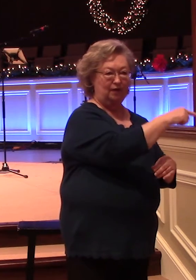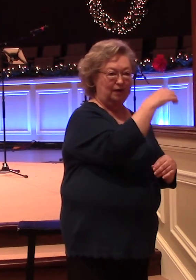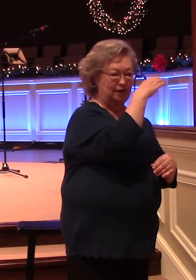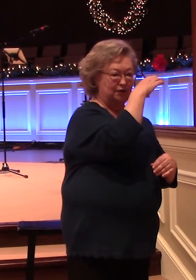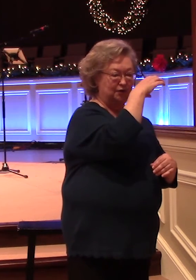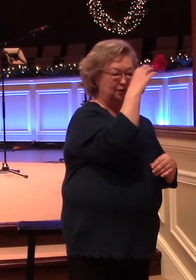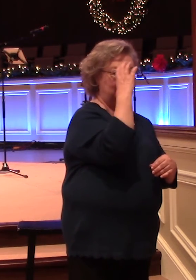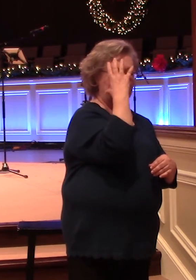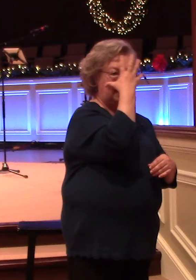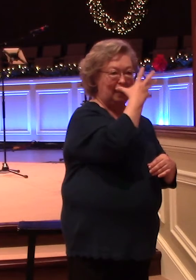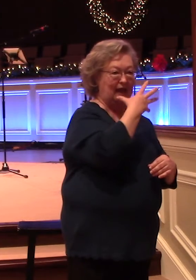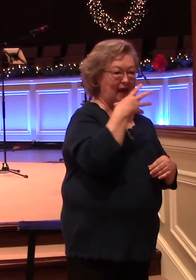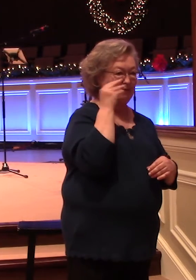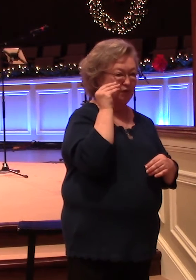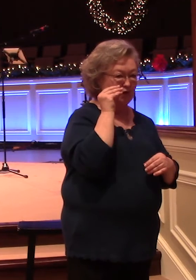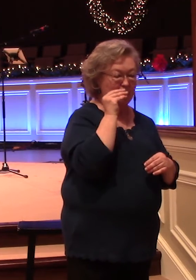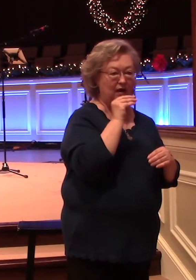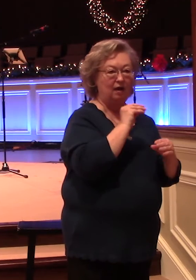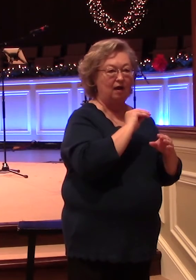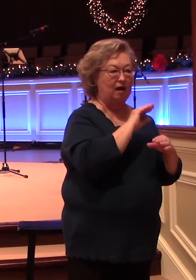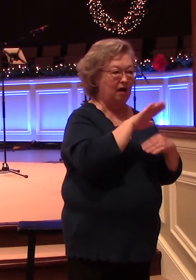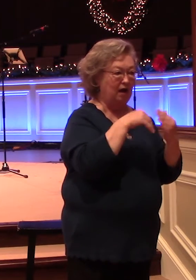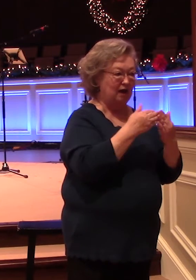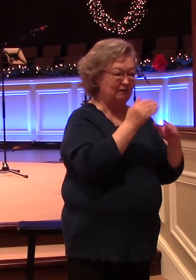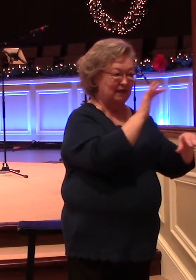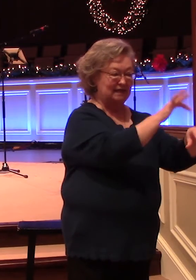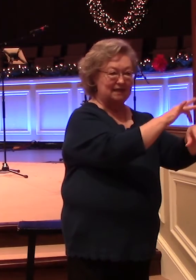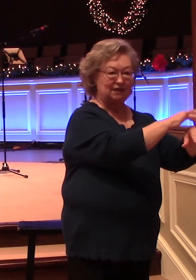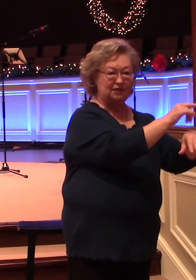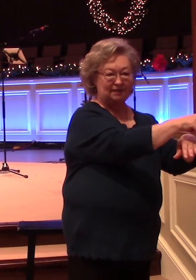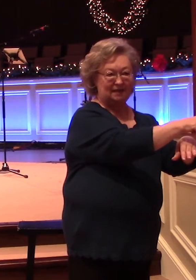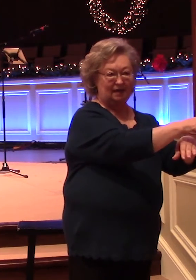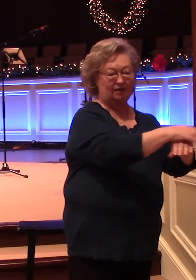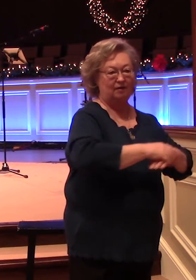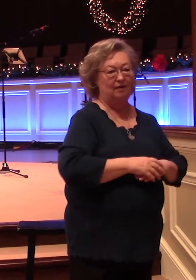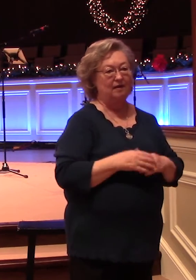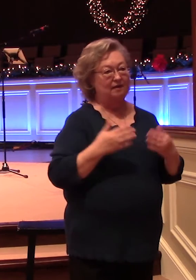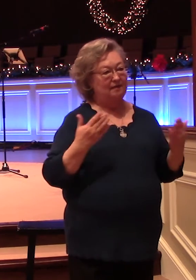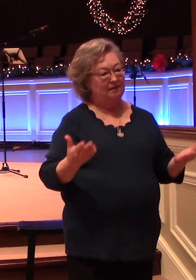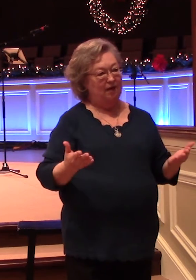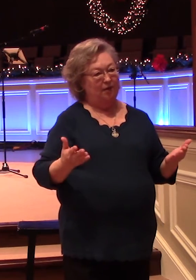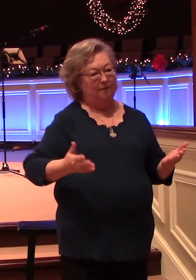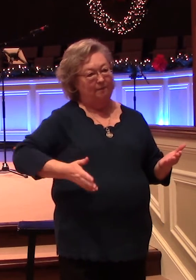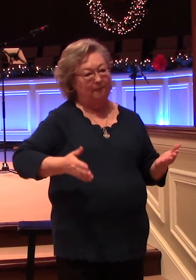question. Will you let God's love for you